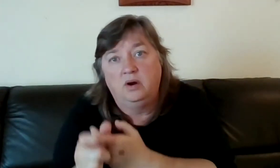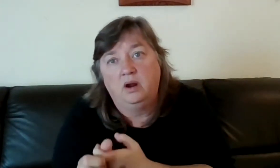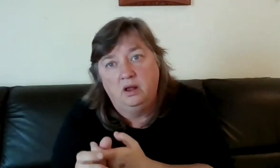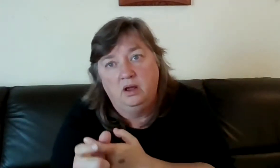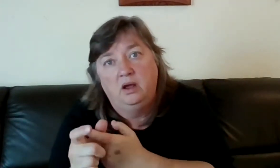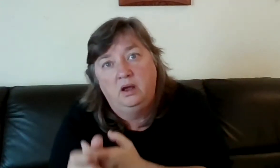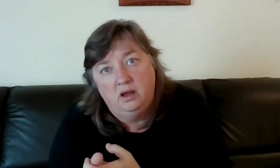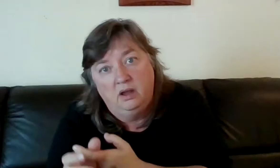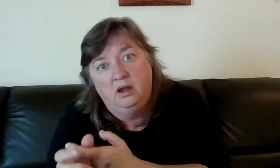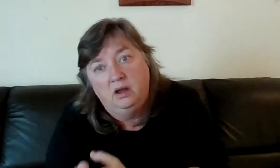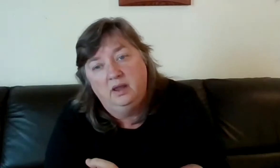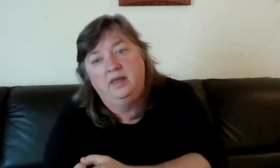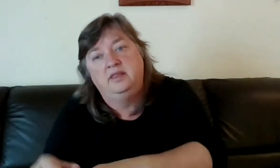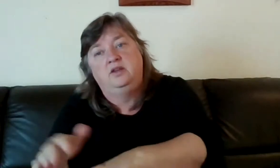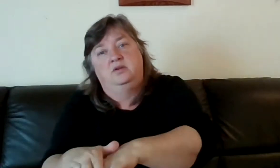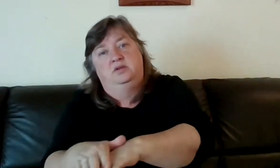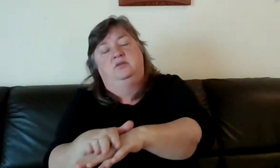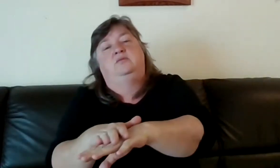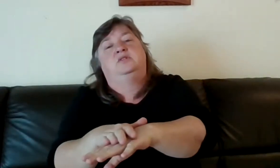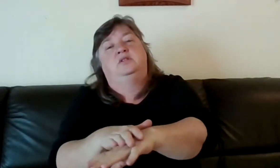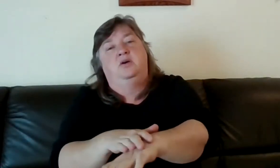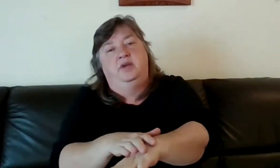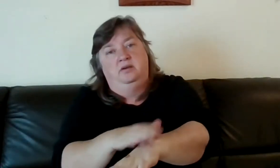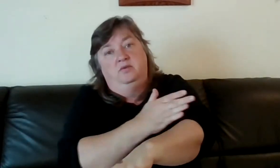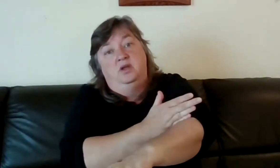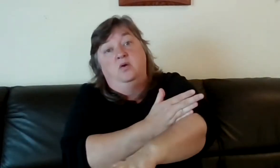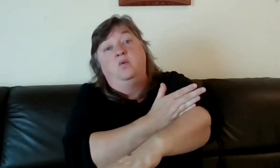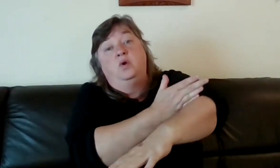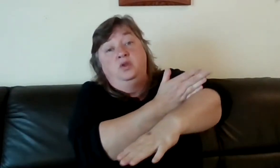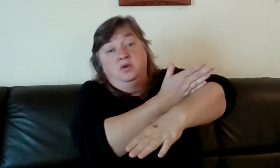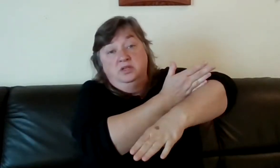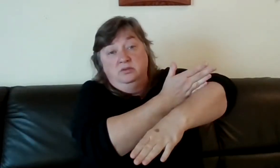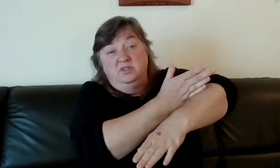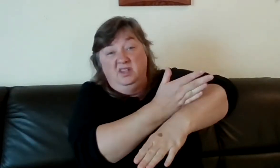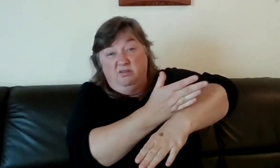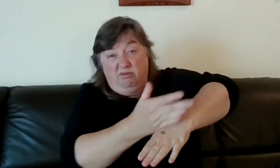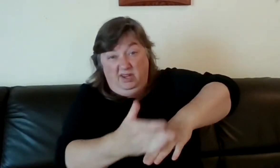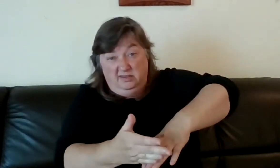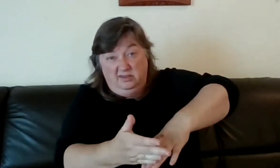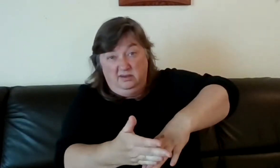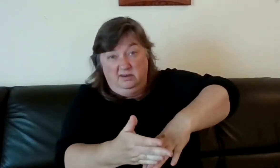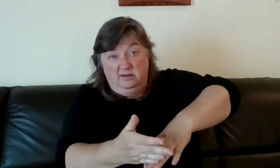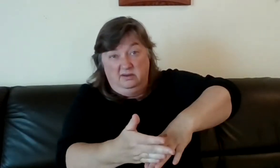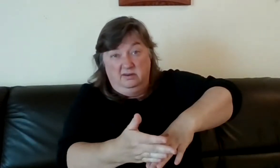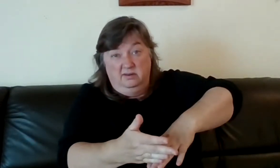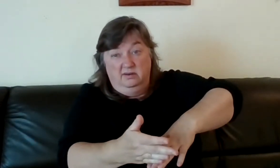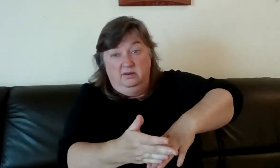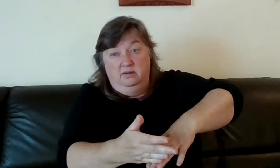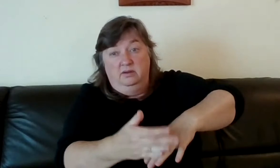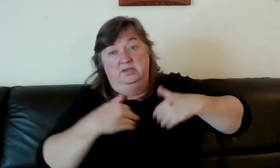slower. And then you can do slowing. Or you could do decrease because